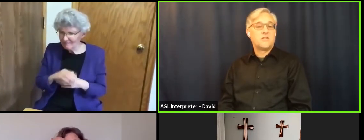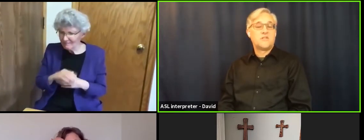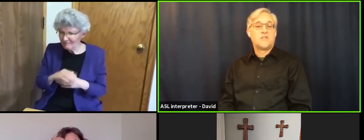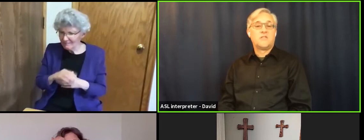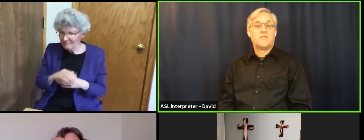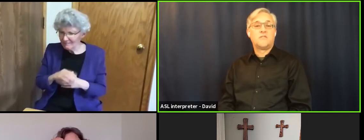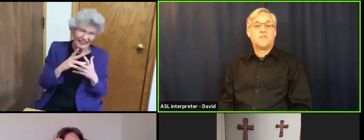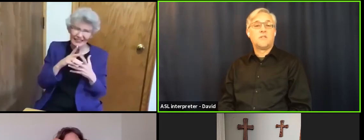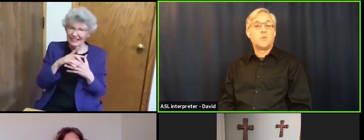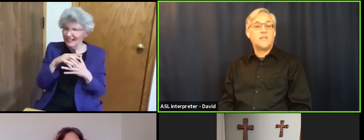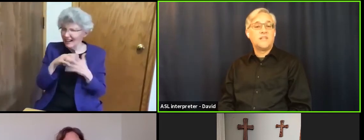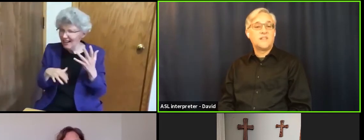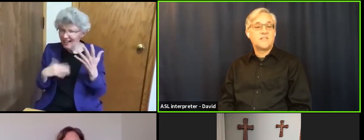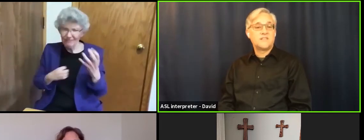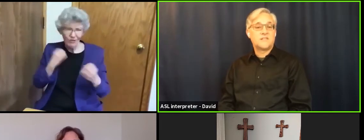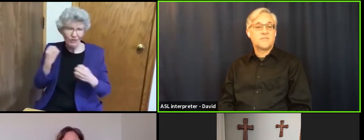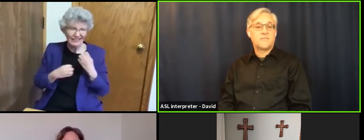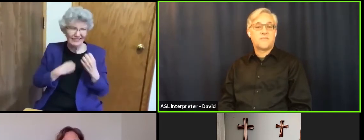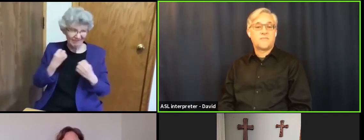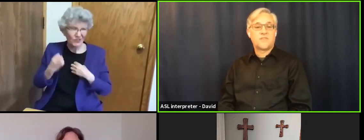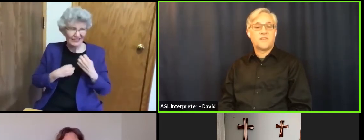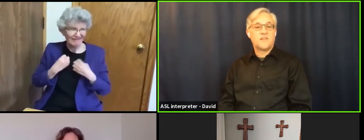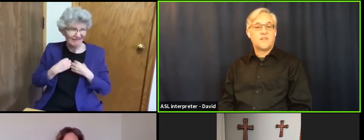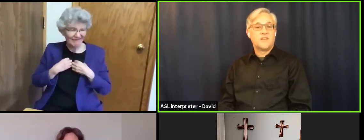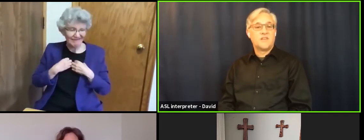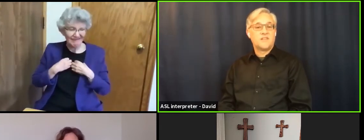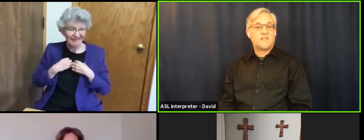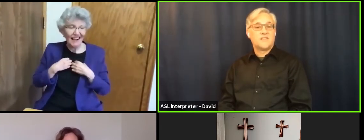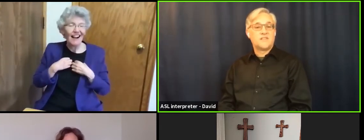depression, loneliness.